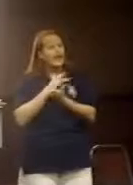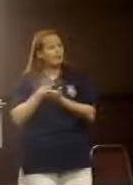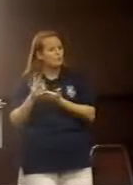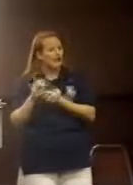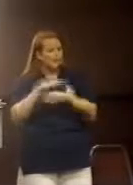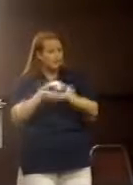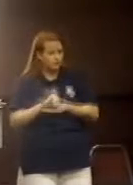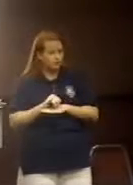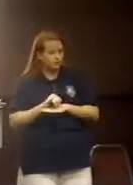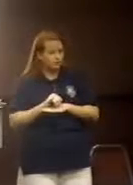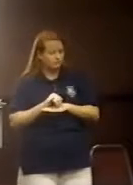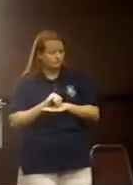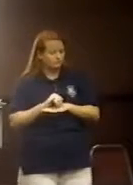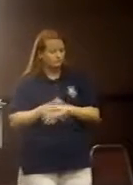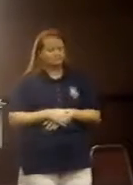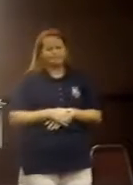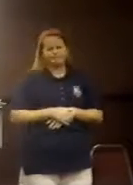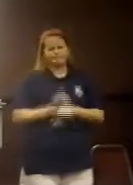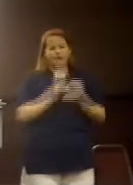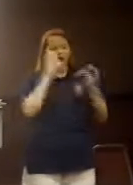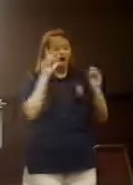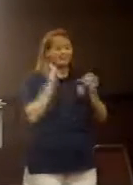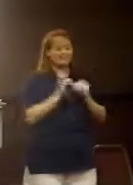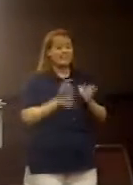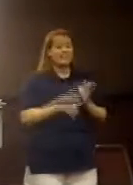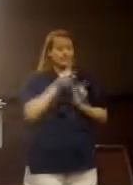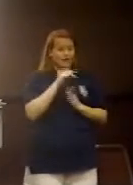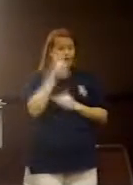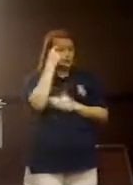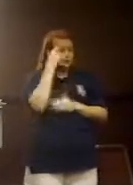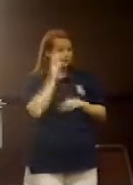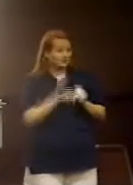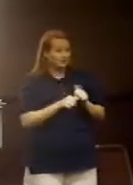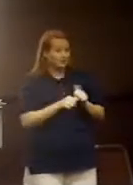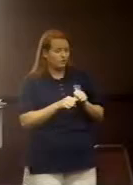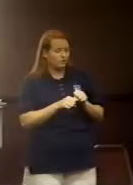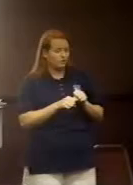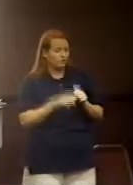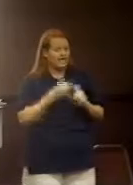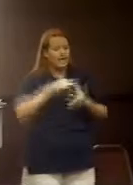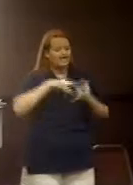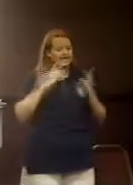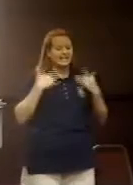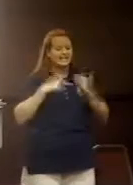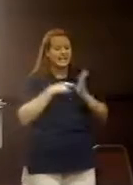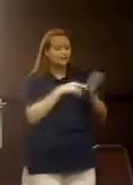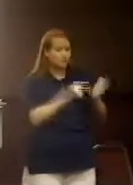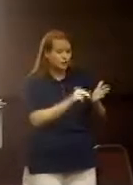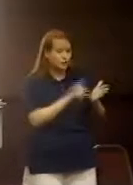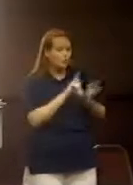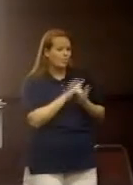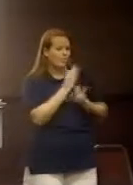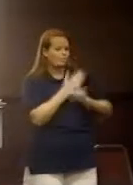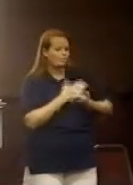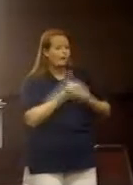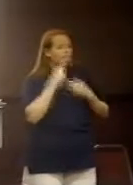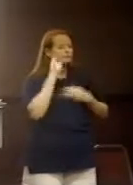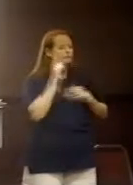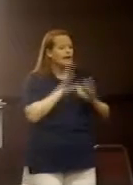English? Obviously, the developers think so, and studies have shown that some